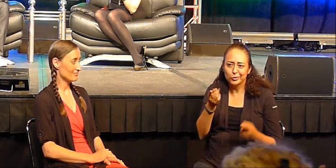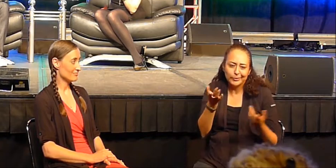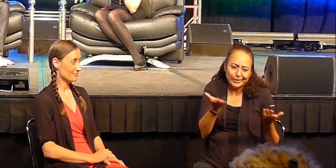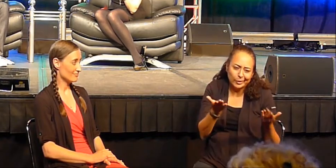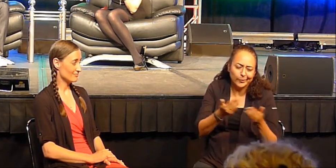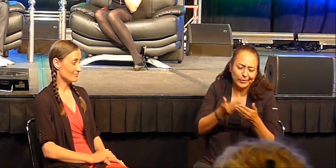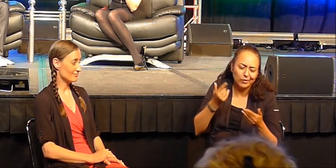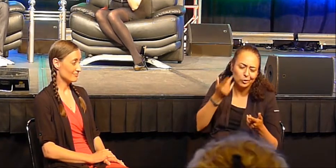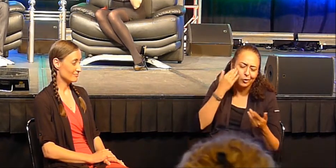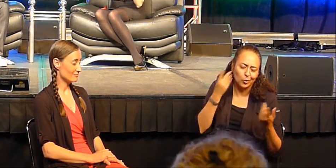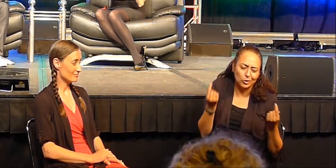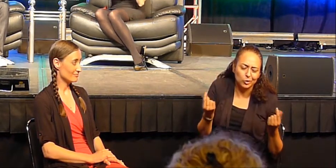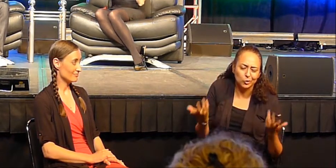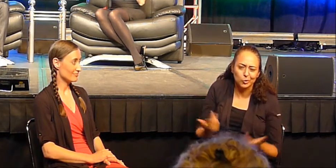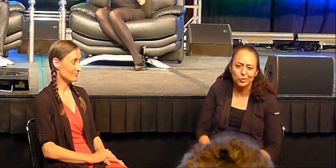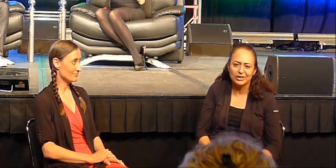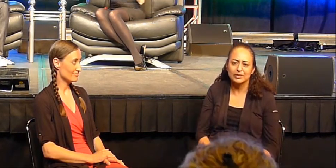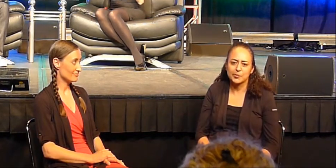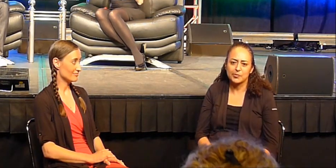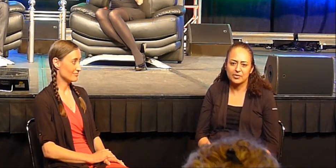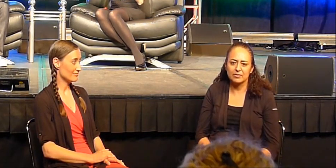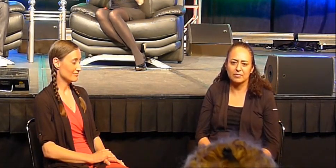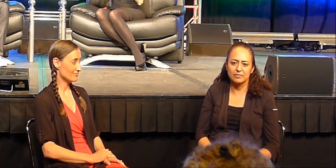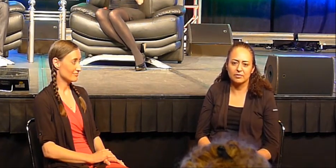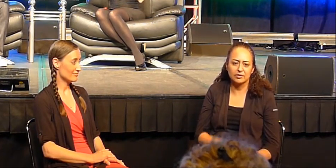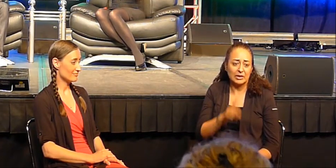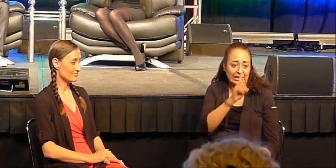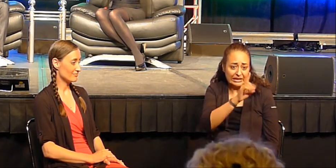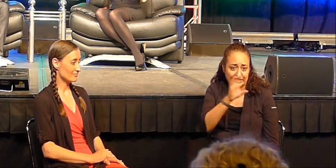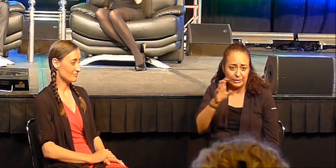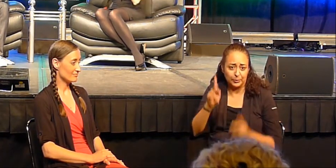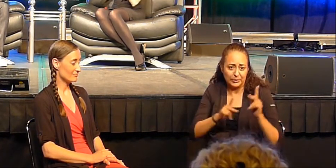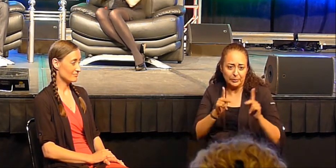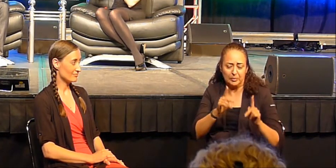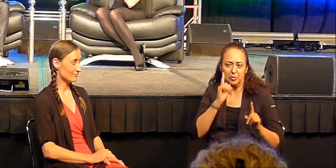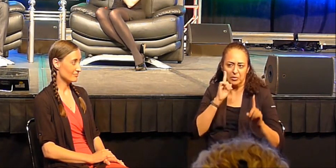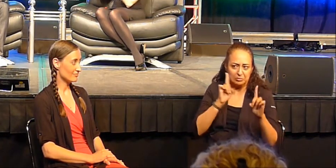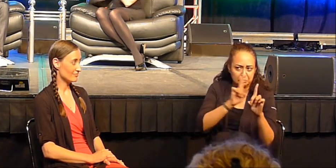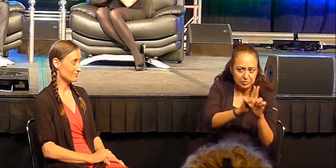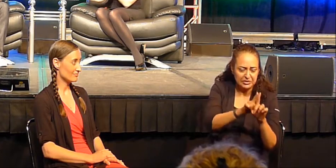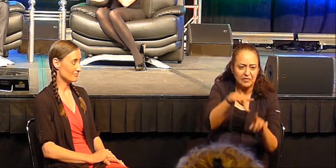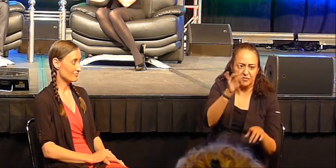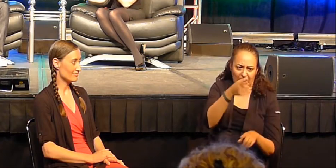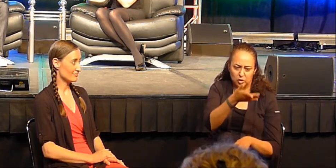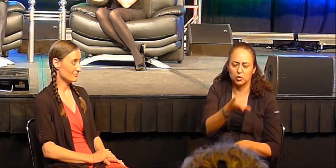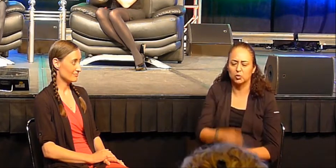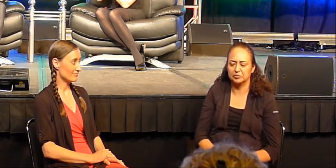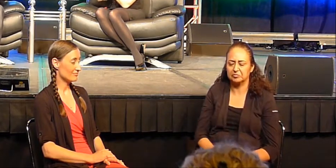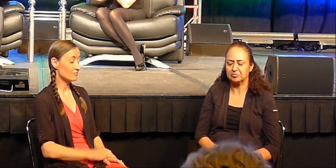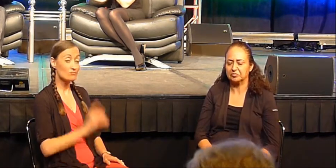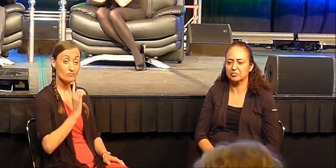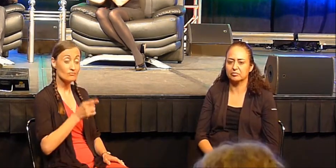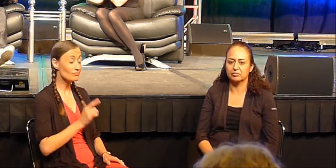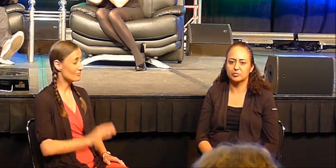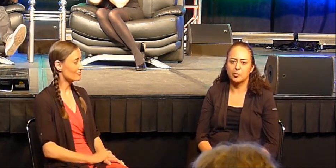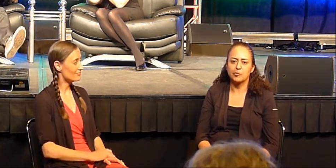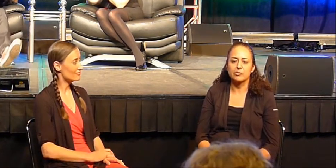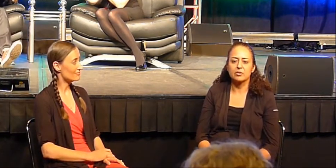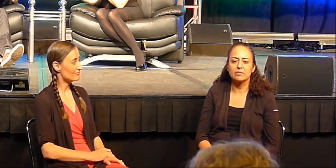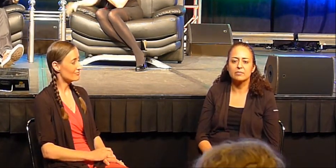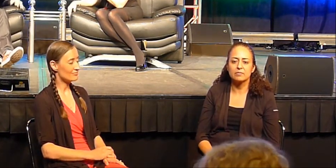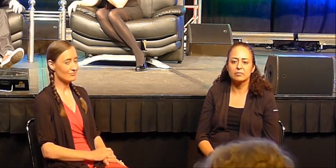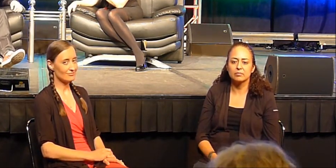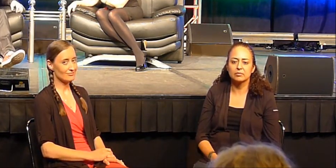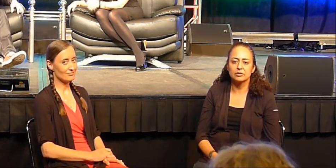will find you and you will have your chance. And while you guys are getting organized out there, I want to ask you. Sure. What was it like working with Billy